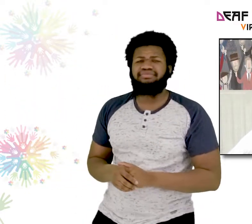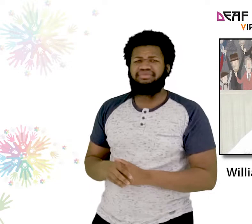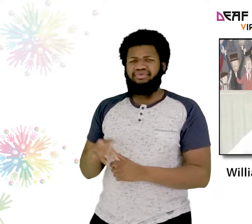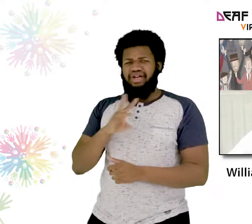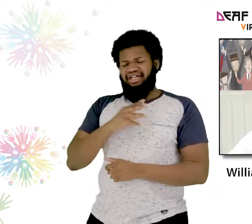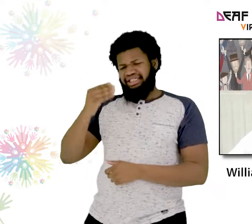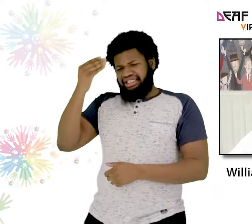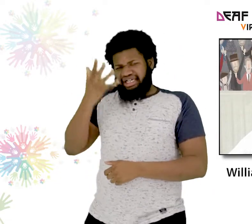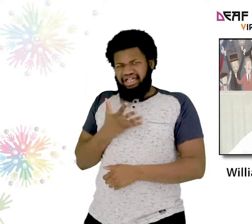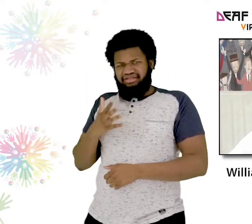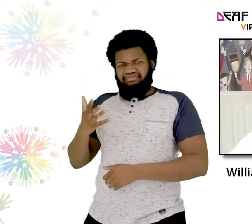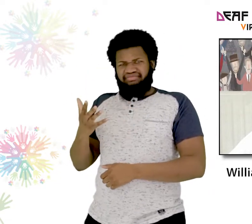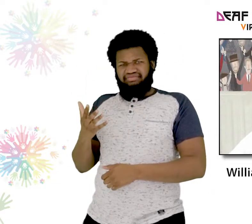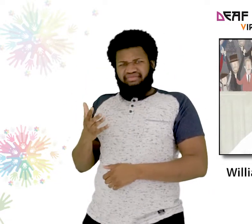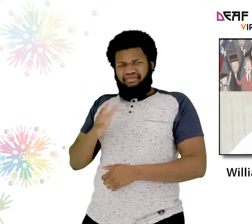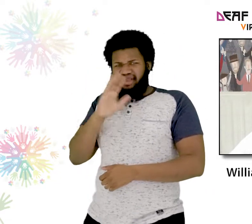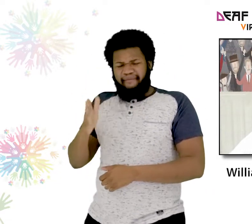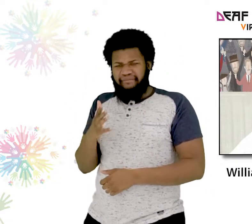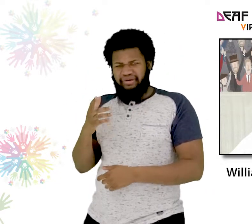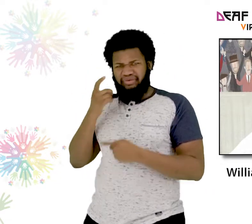Williams said he'd never cry about baseball.